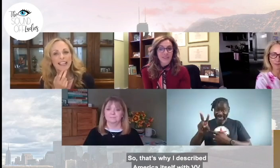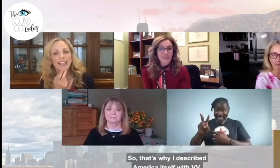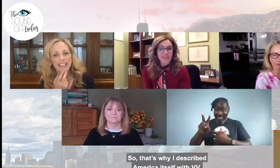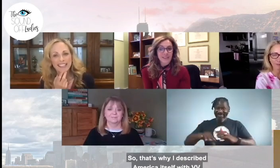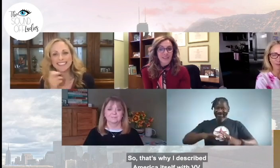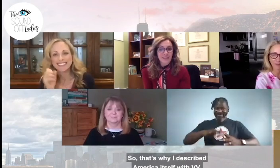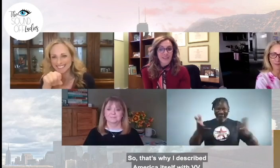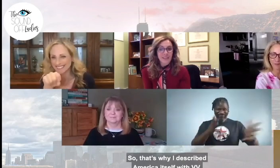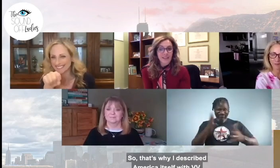itself.